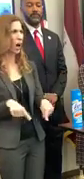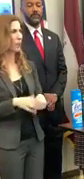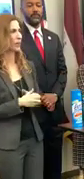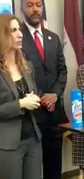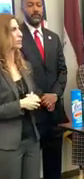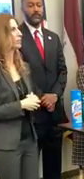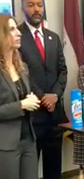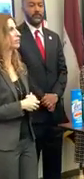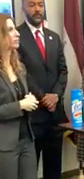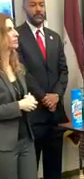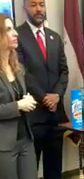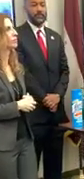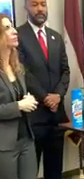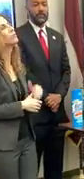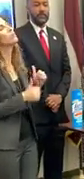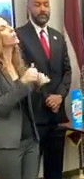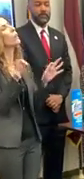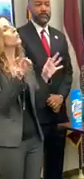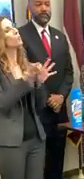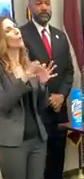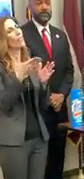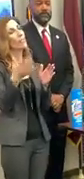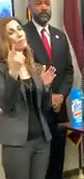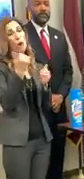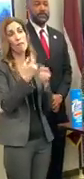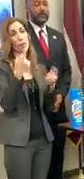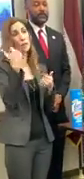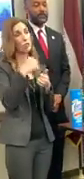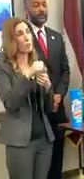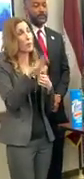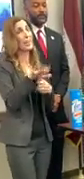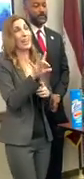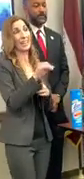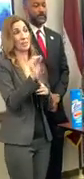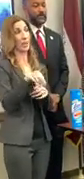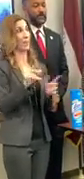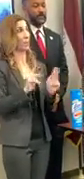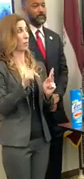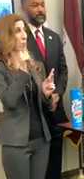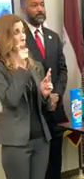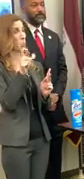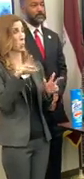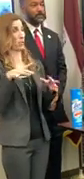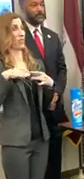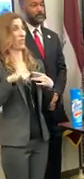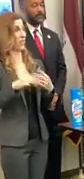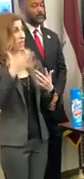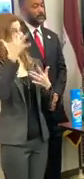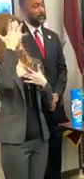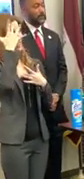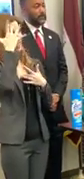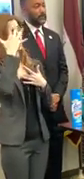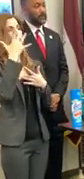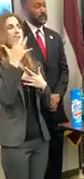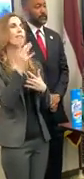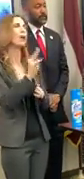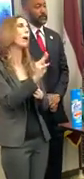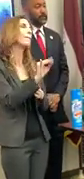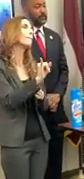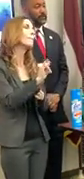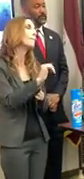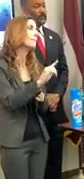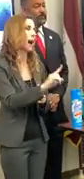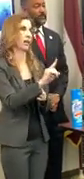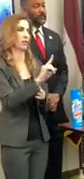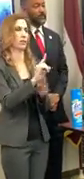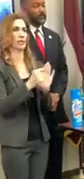think the most important thing for everyone to remember is that 80% of people who get this disease have very mild